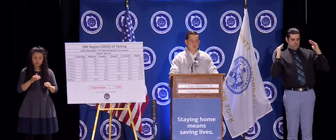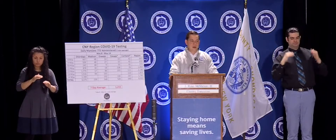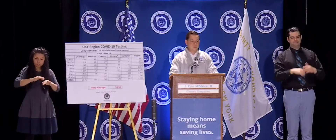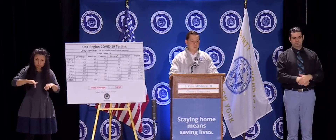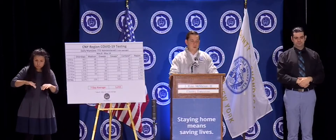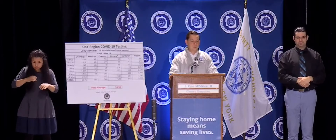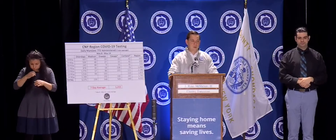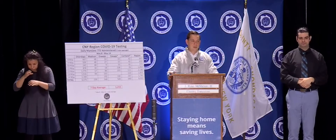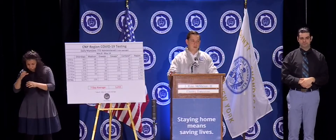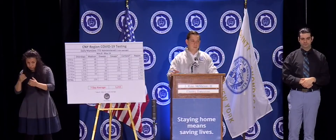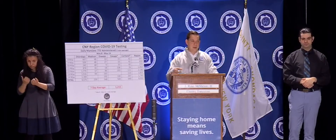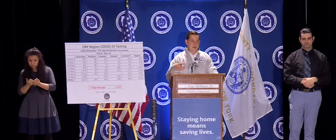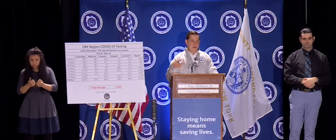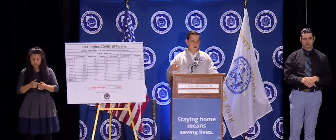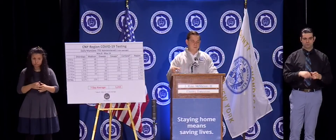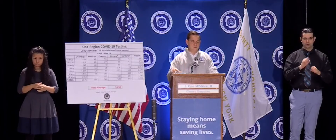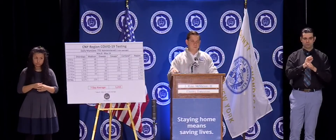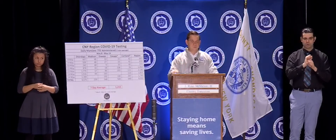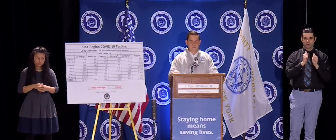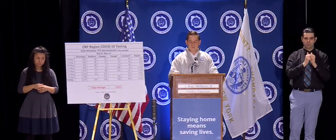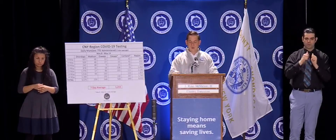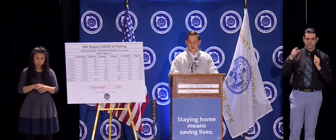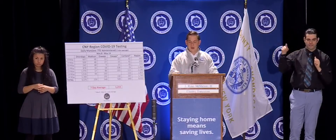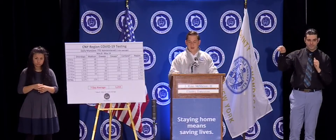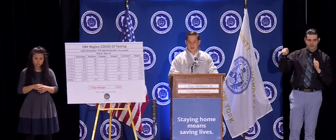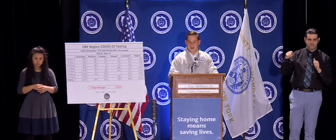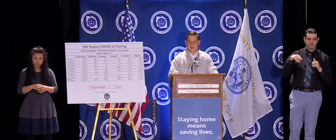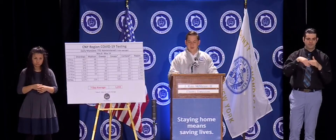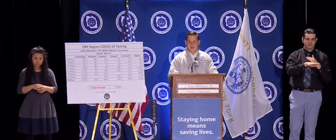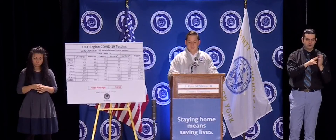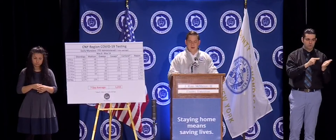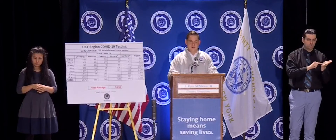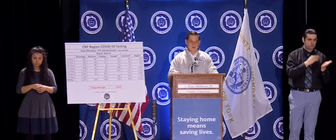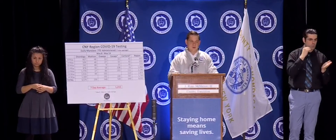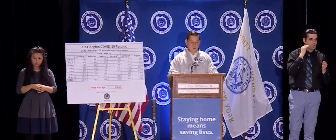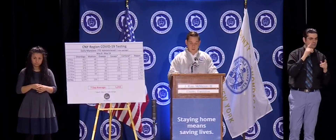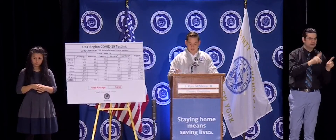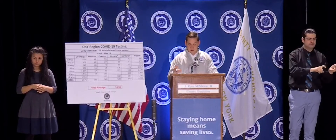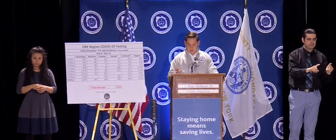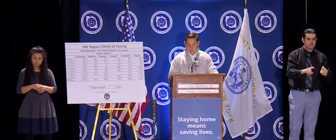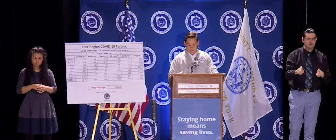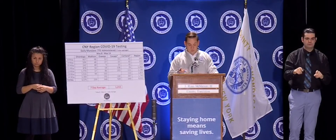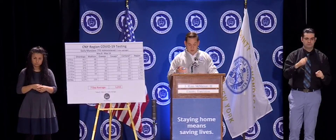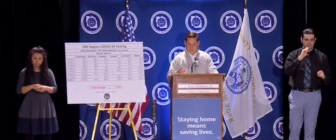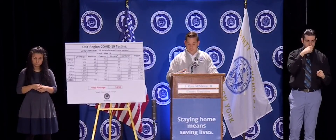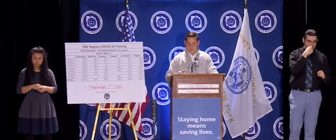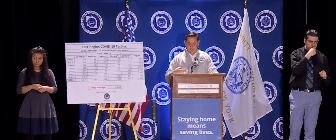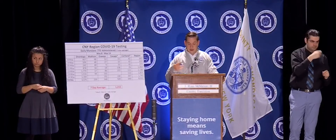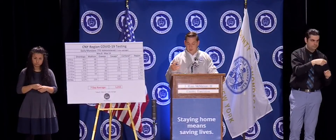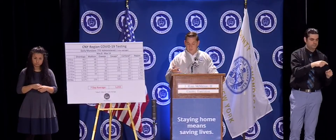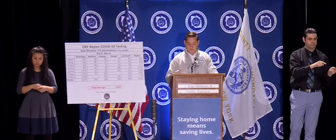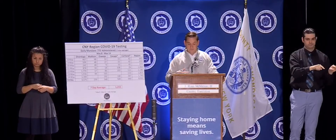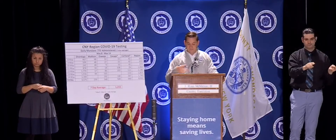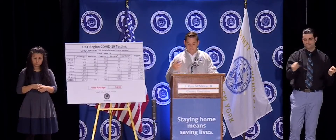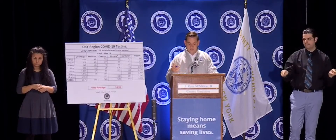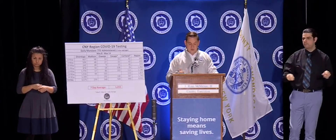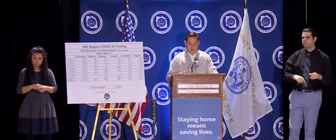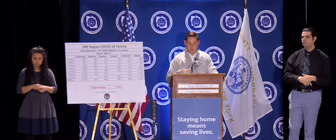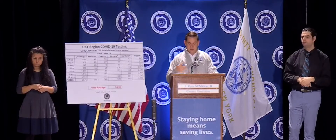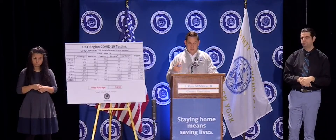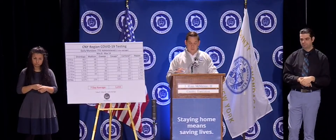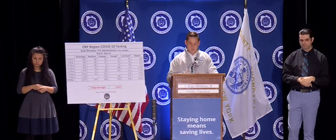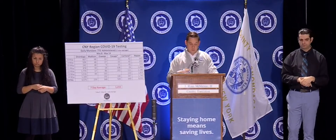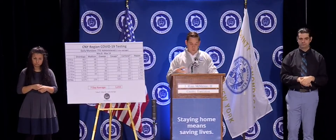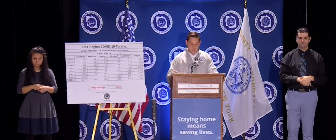continue to do that. So they'll be meeting their mandates, and certainly we haven't seen a backup